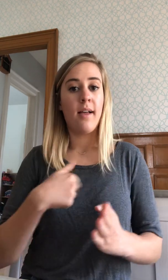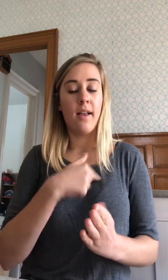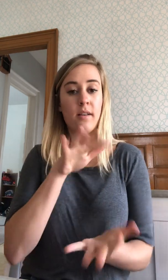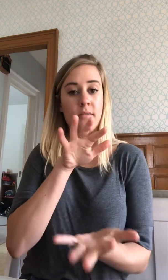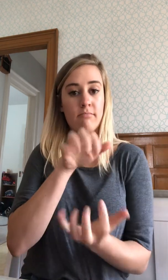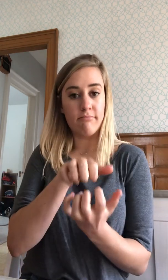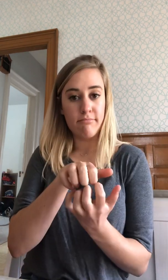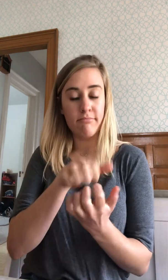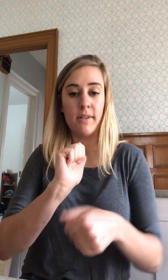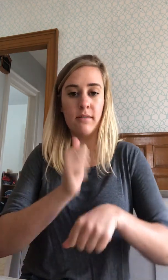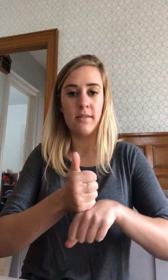the occlusion.